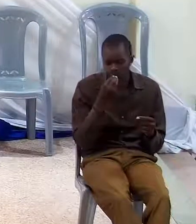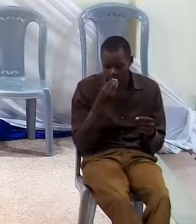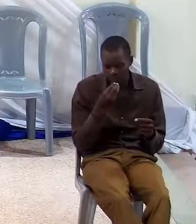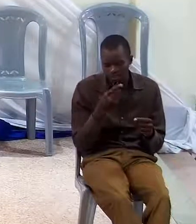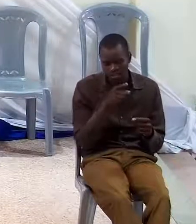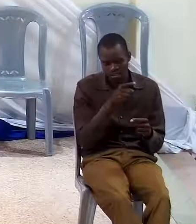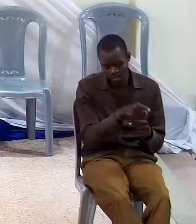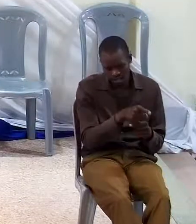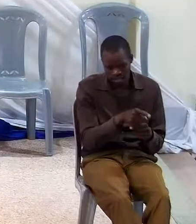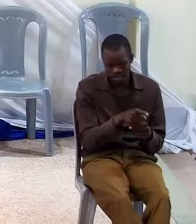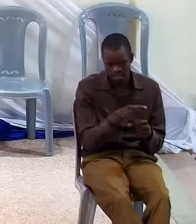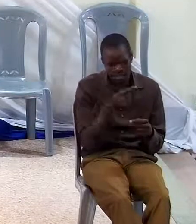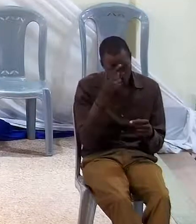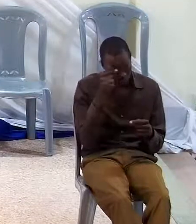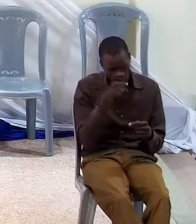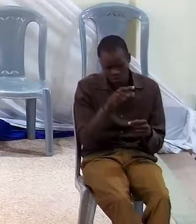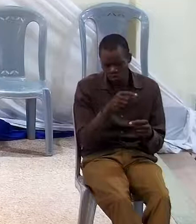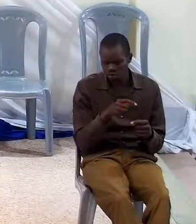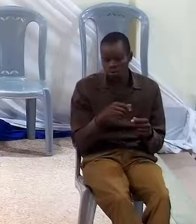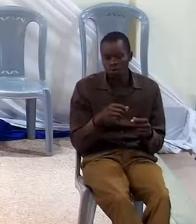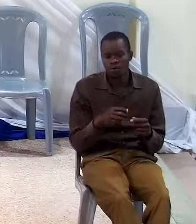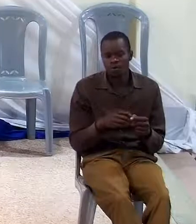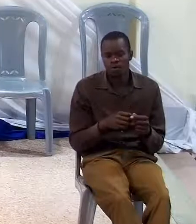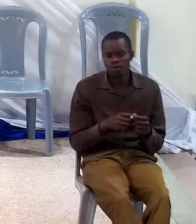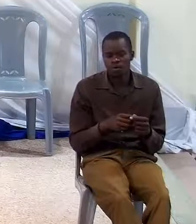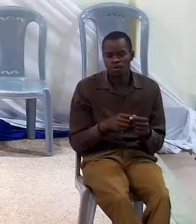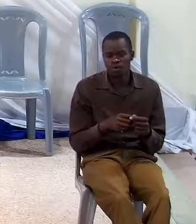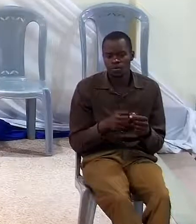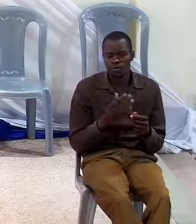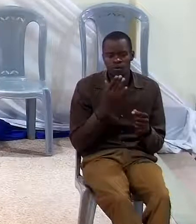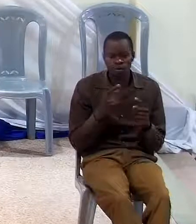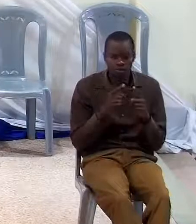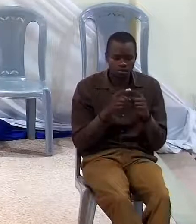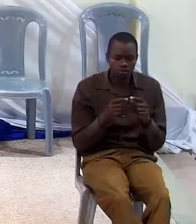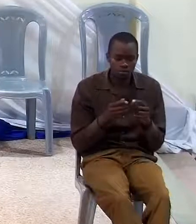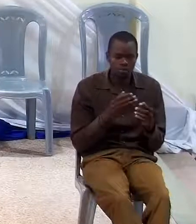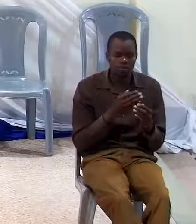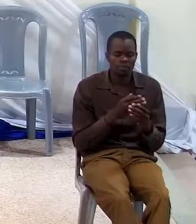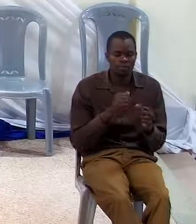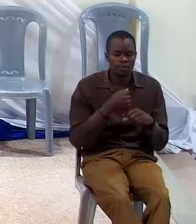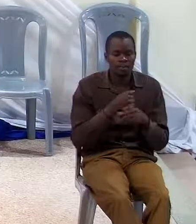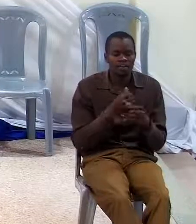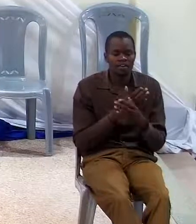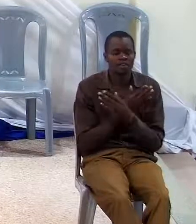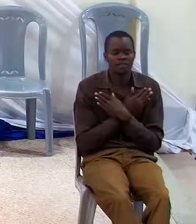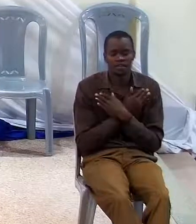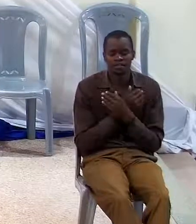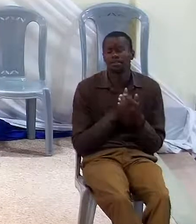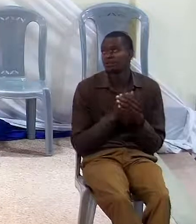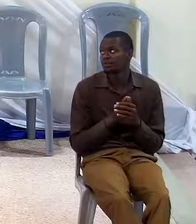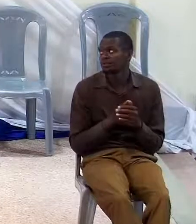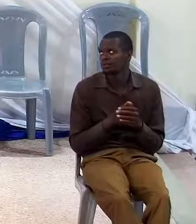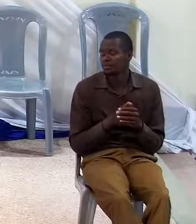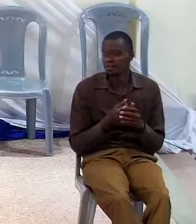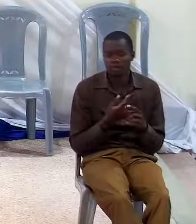eating French fries, the chips, when you know that you should not be eating